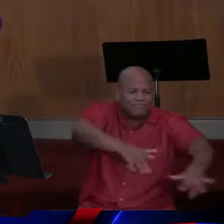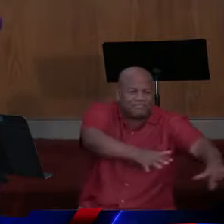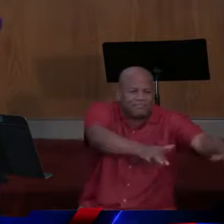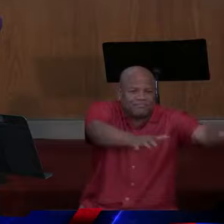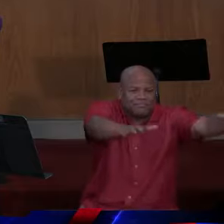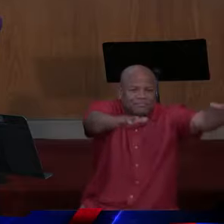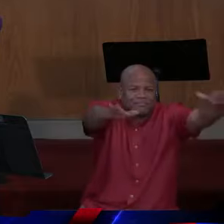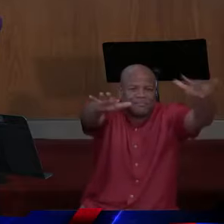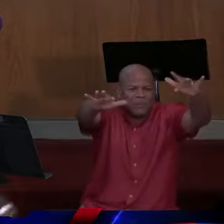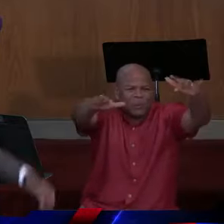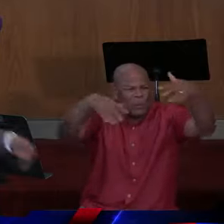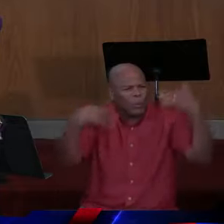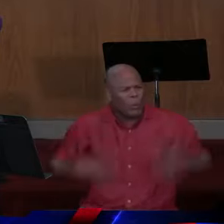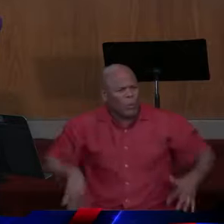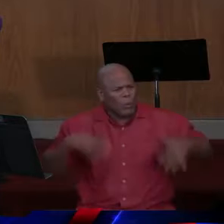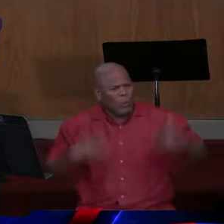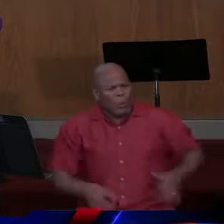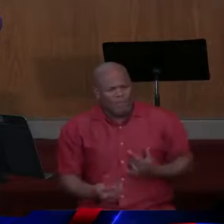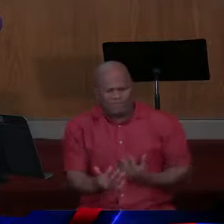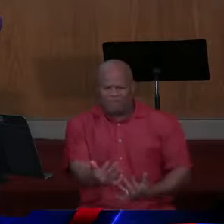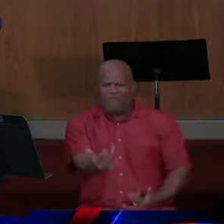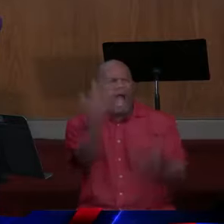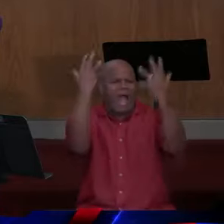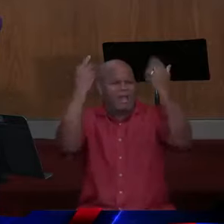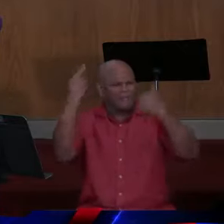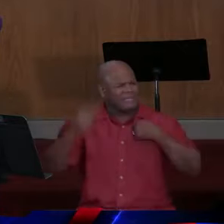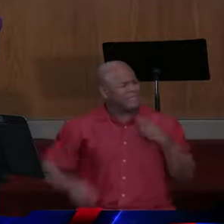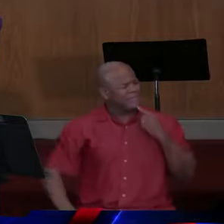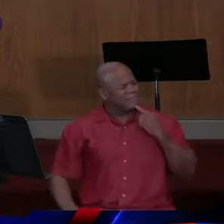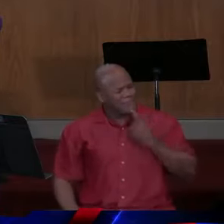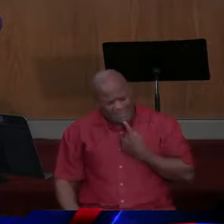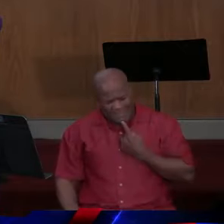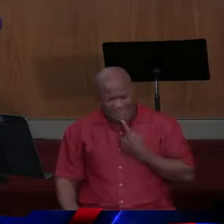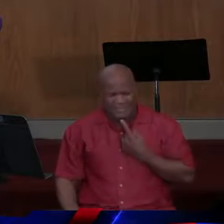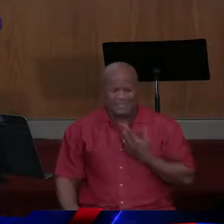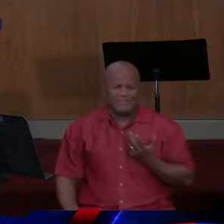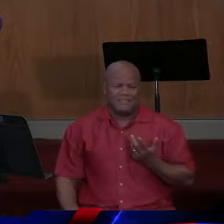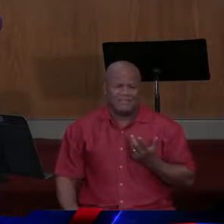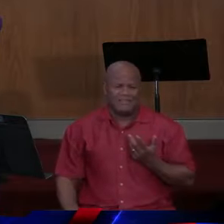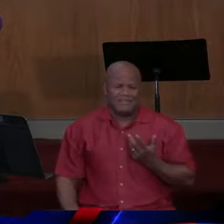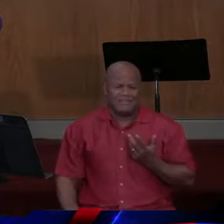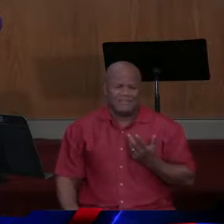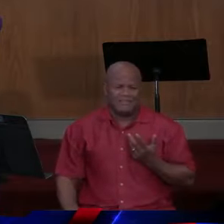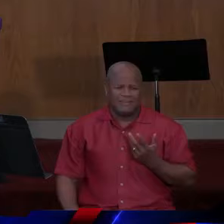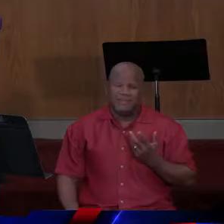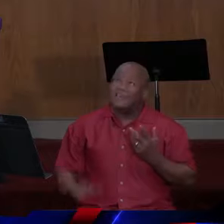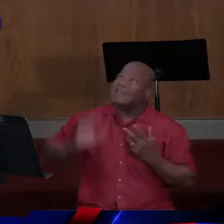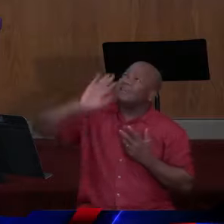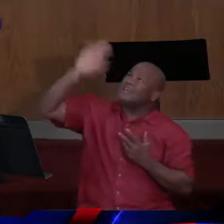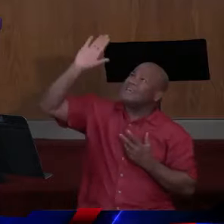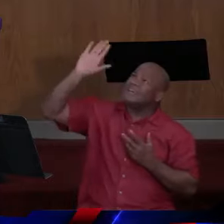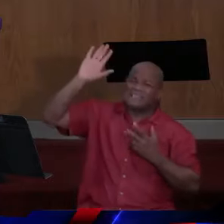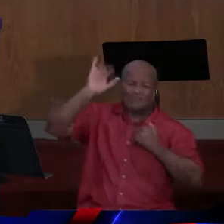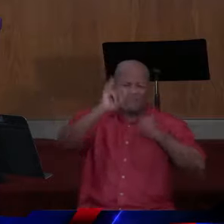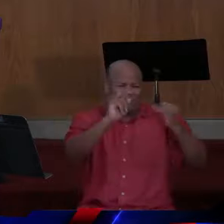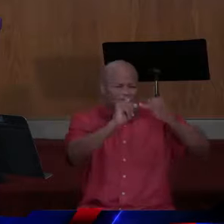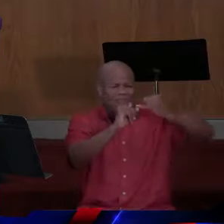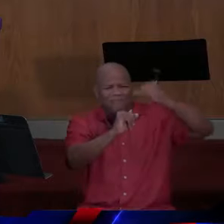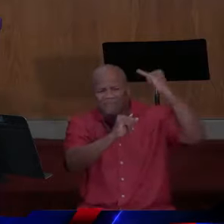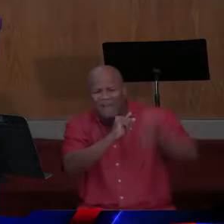somebody. And Brother Chuck, Elder Chuck, Big Chuck, I miss the final